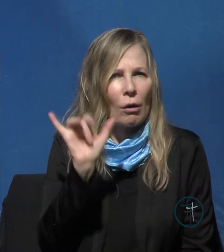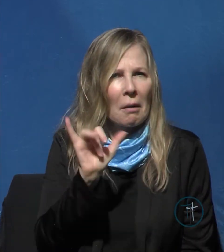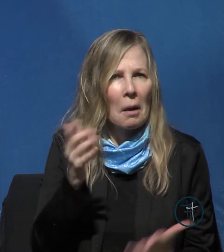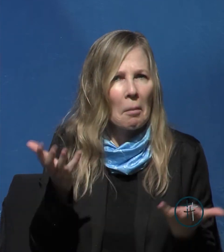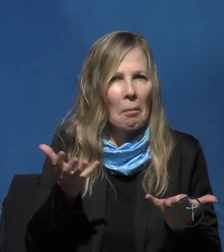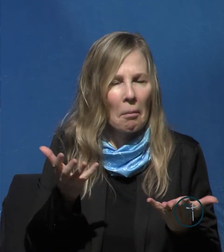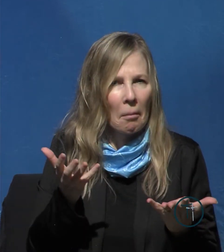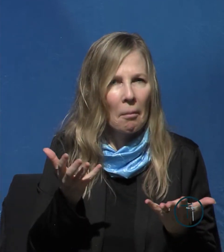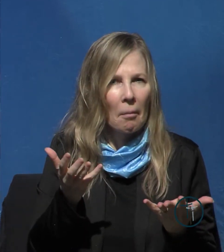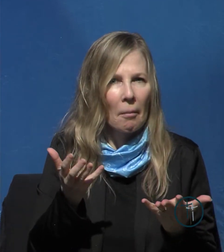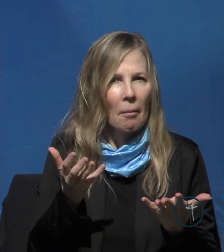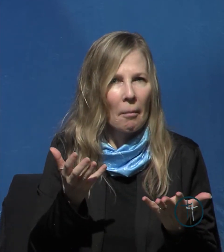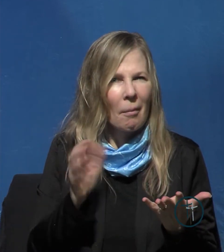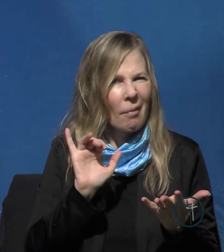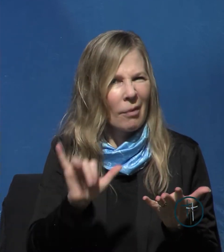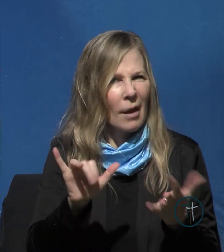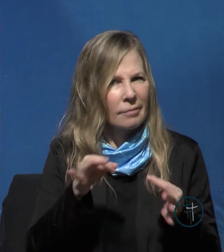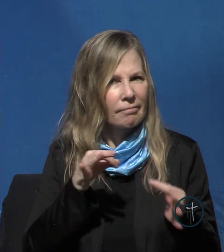like?